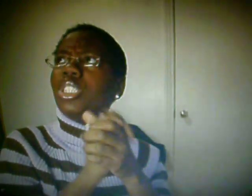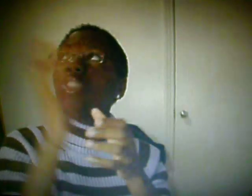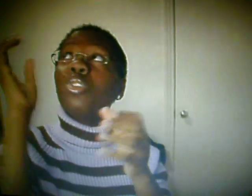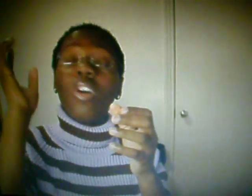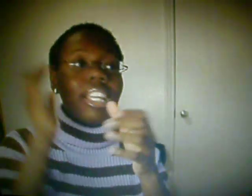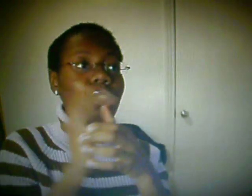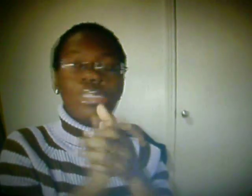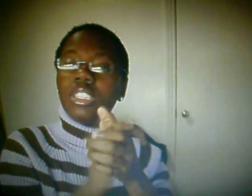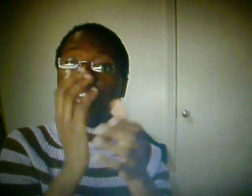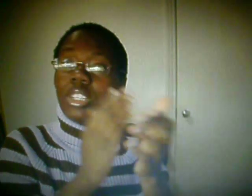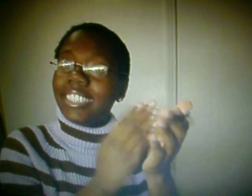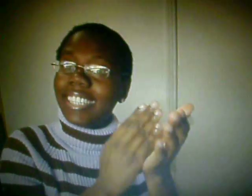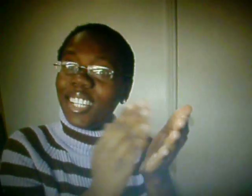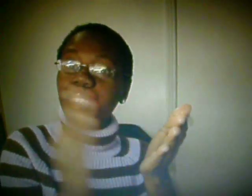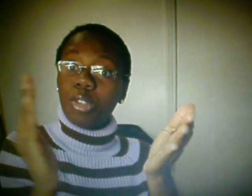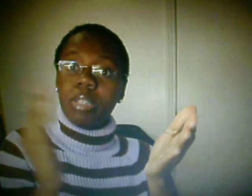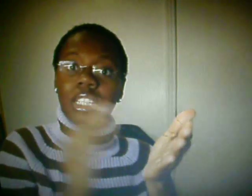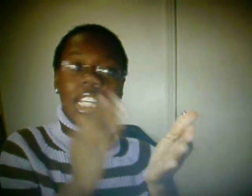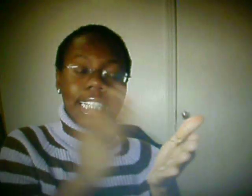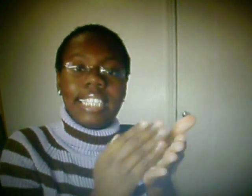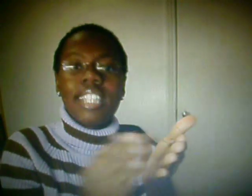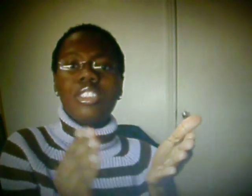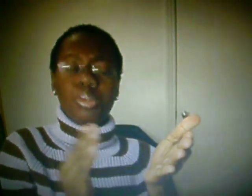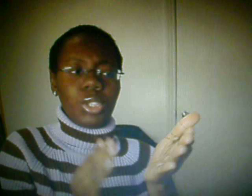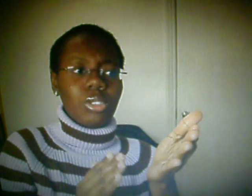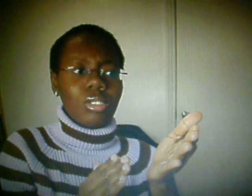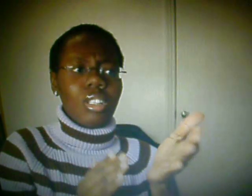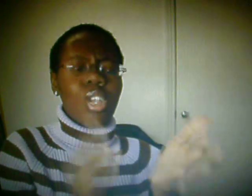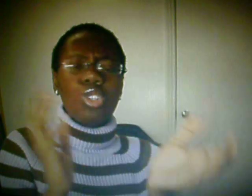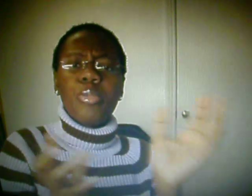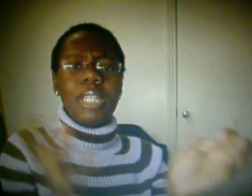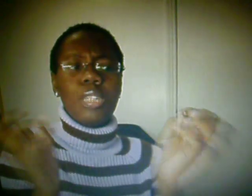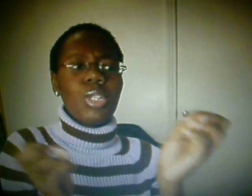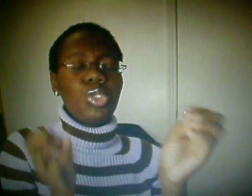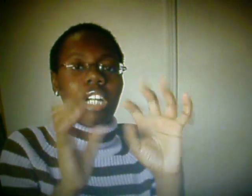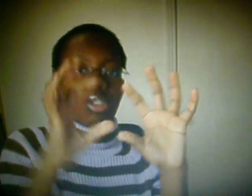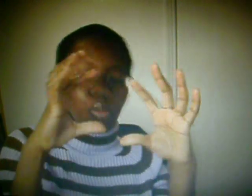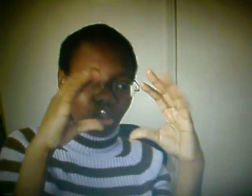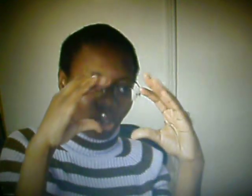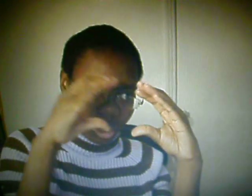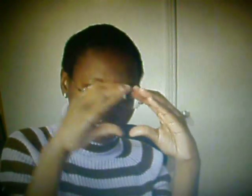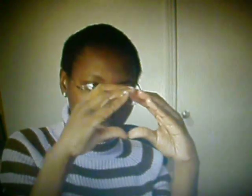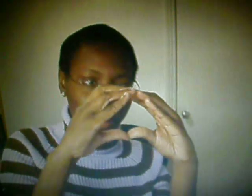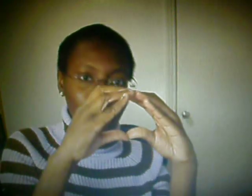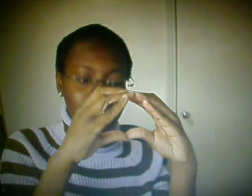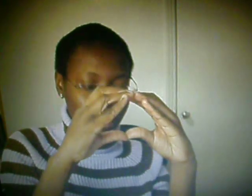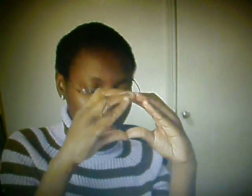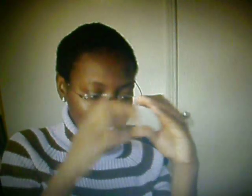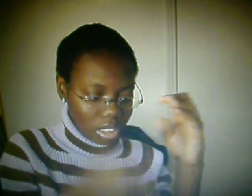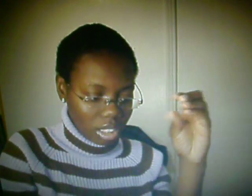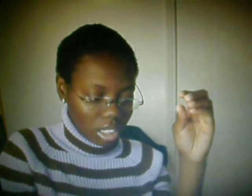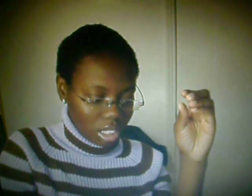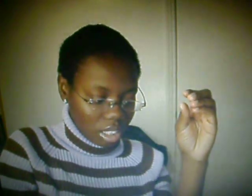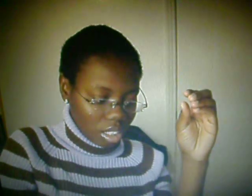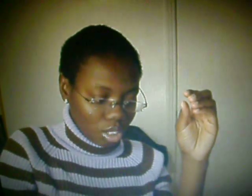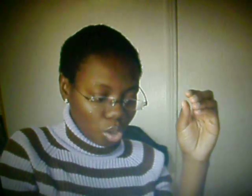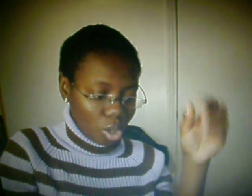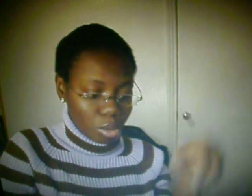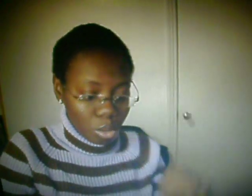is God that is doing it. God is telling you something in that situation. So many ways you cannot put God in a box and say, God only